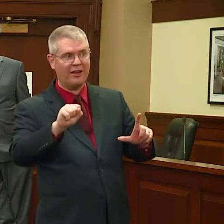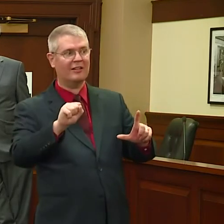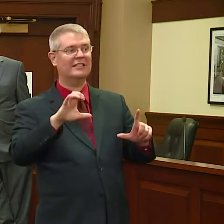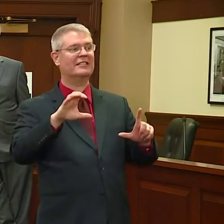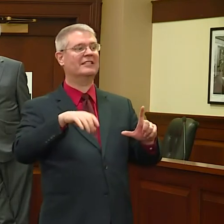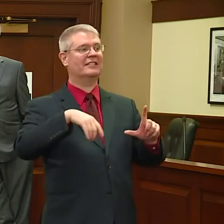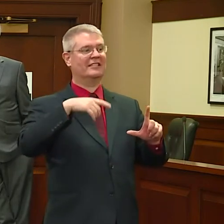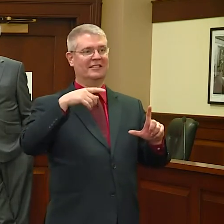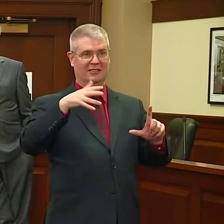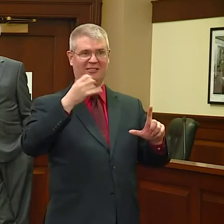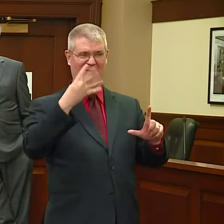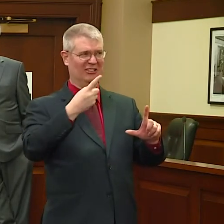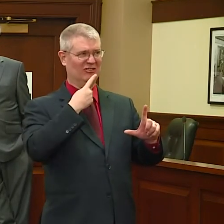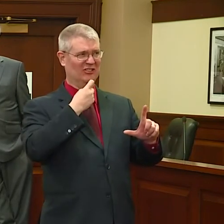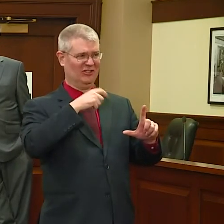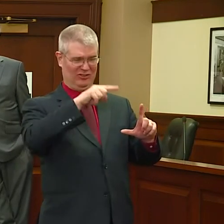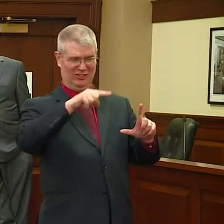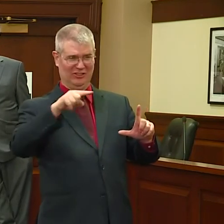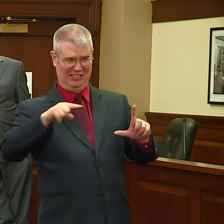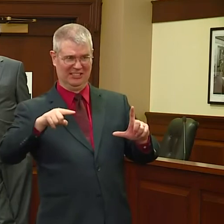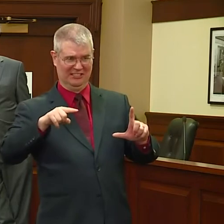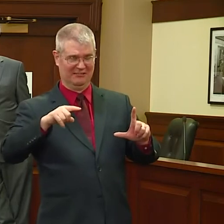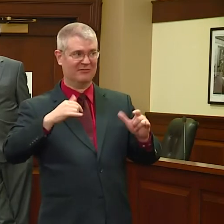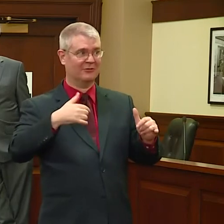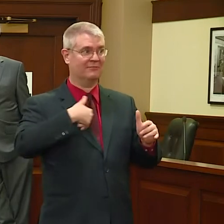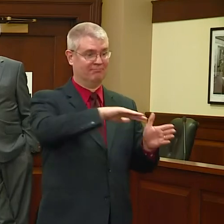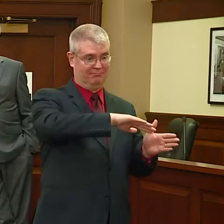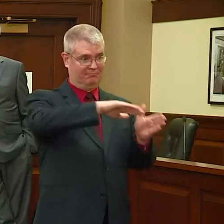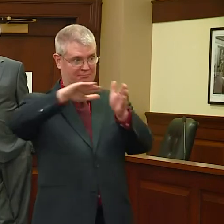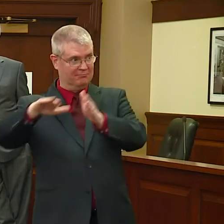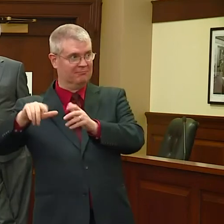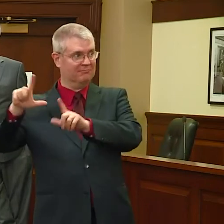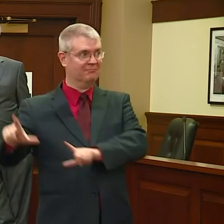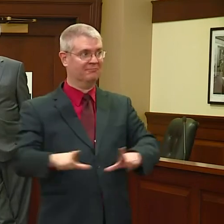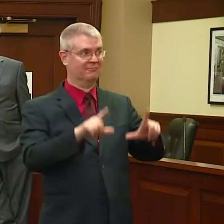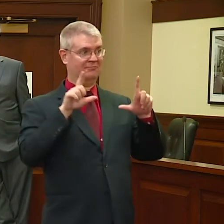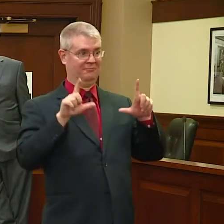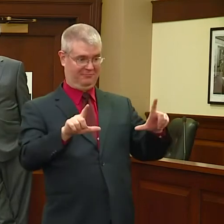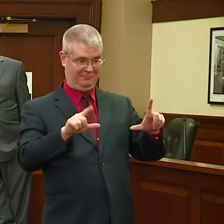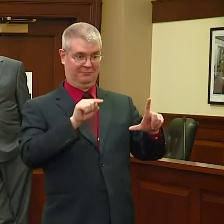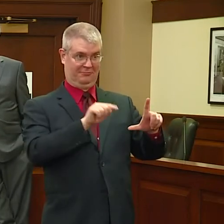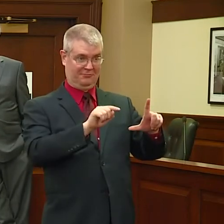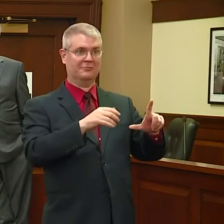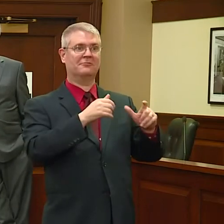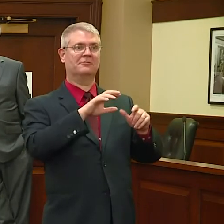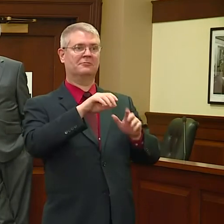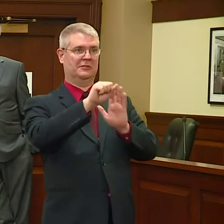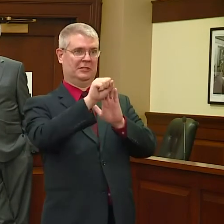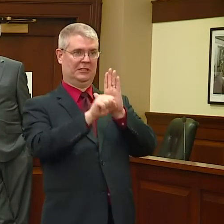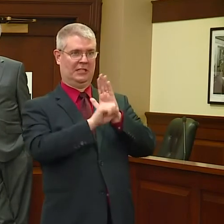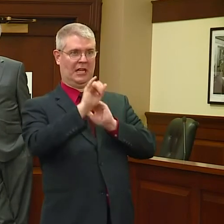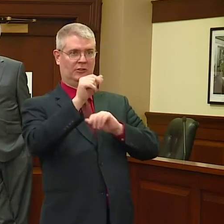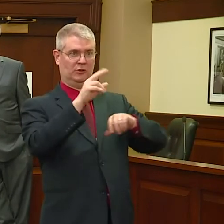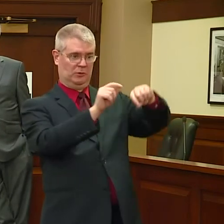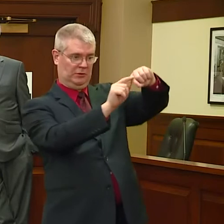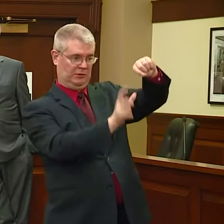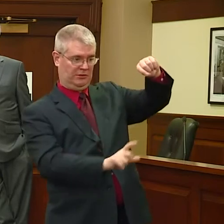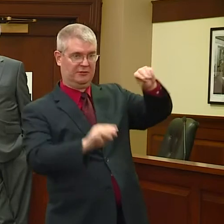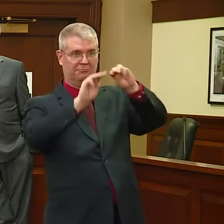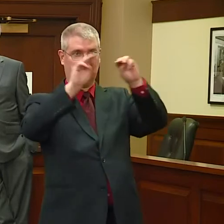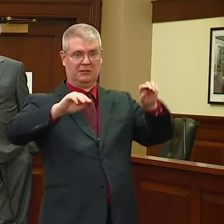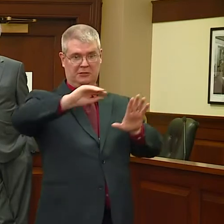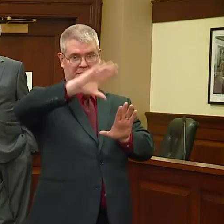Is that too fast? So just honing in a little bit, I wanted to show you, as I know you're all well